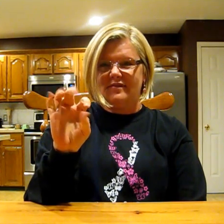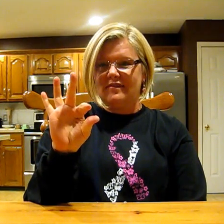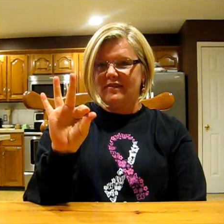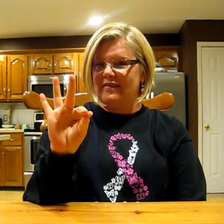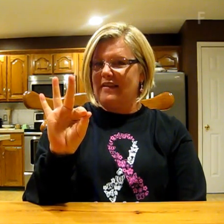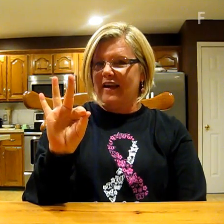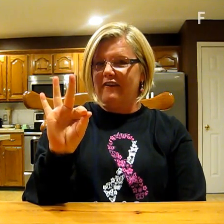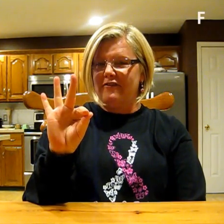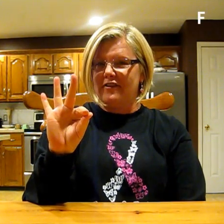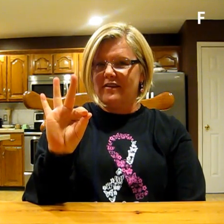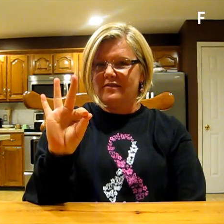F.